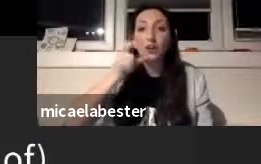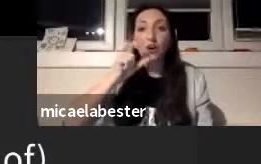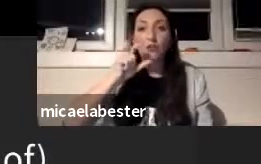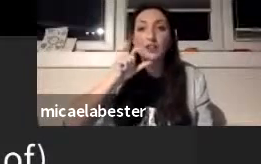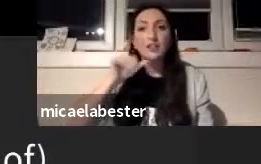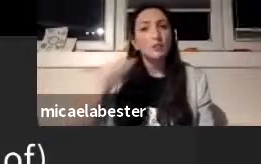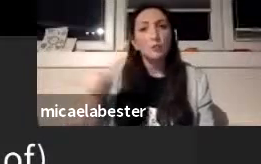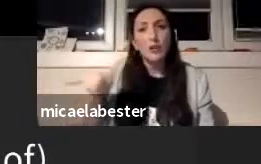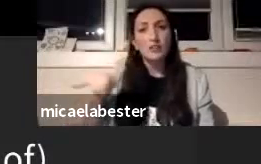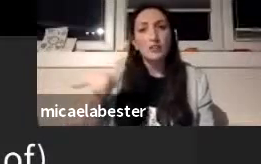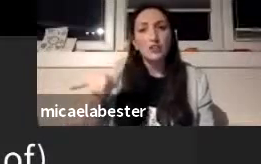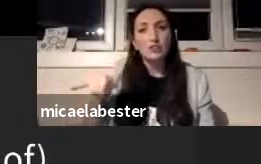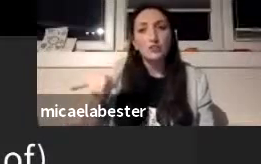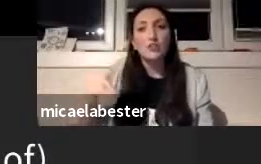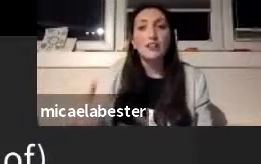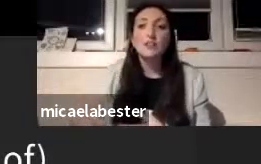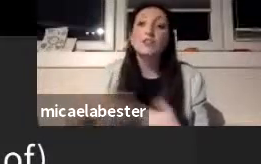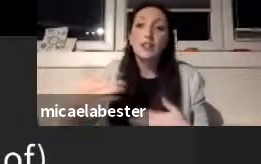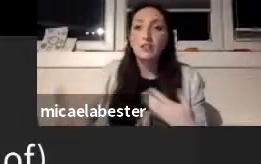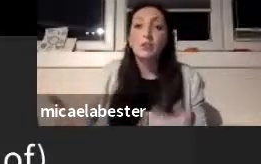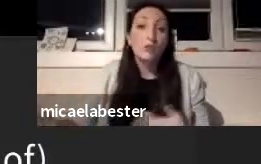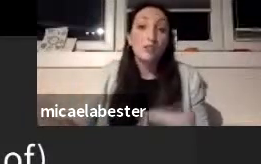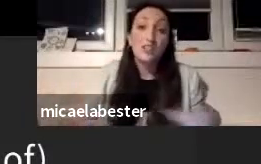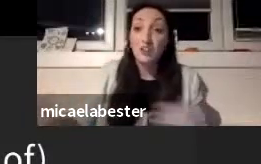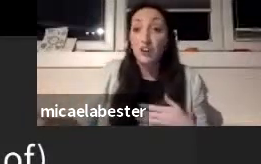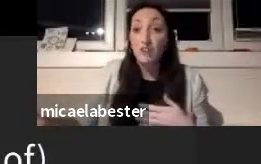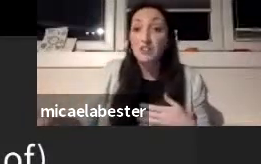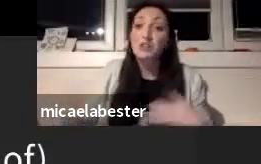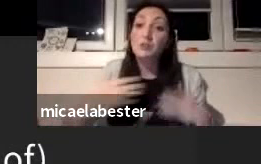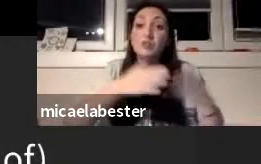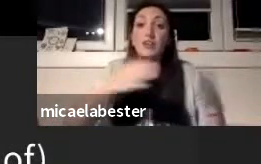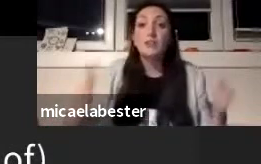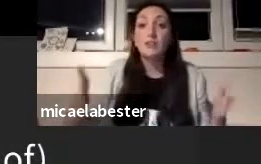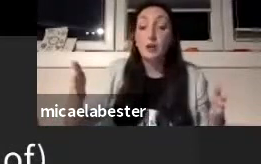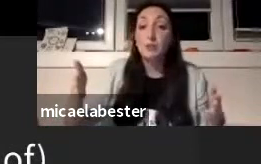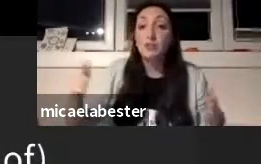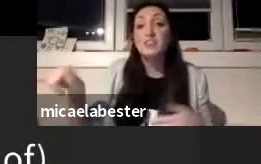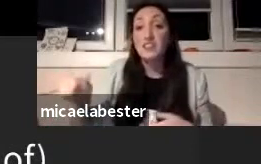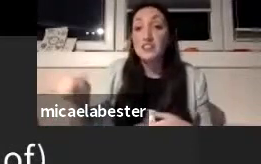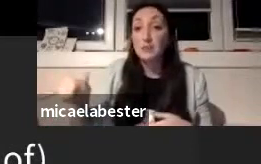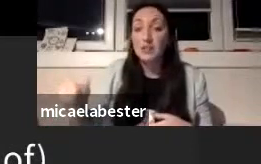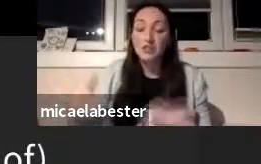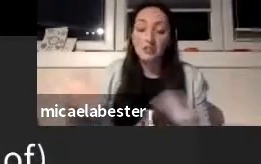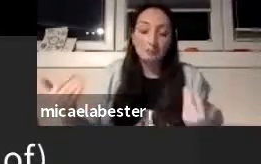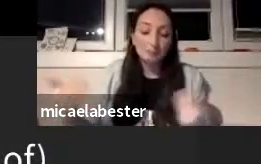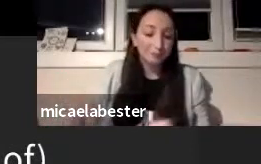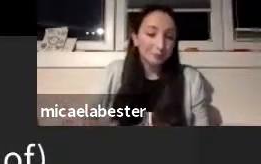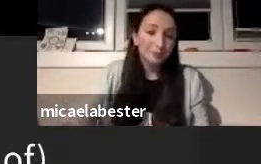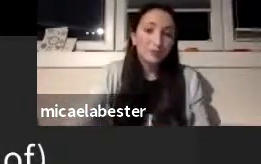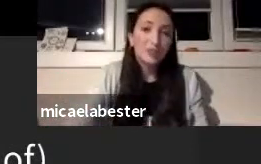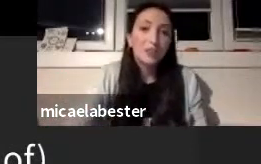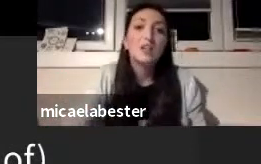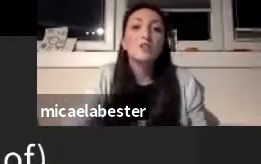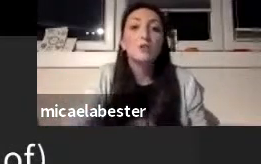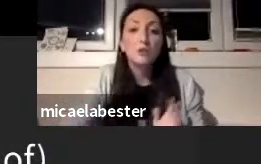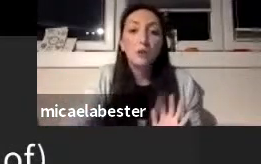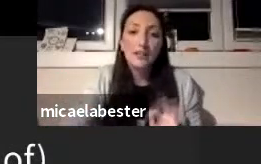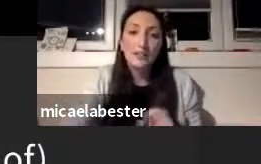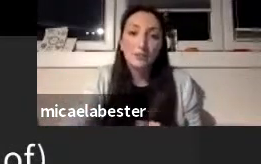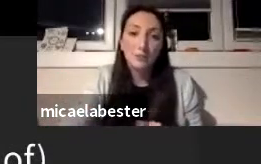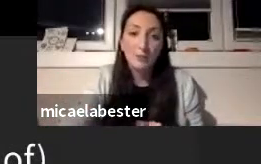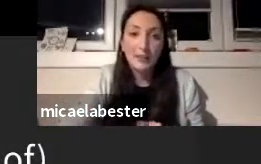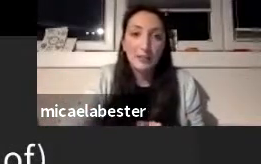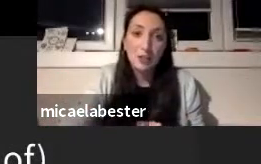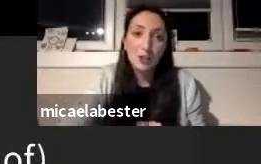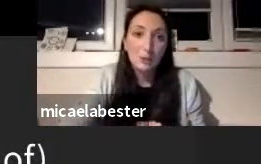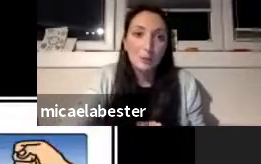tea, coffee, which? So that's like, do you want tea or coffee? So you present all the options and then say which. So all quite